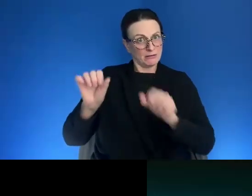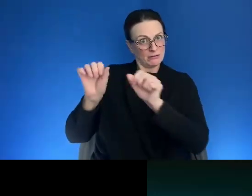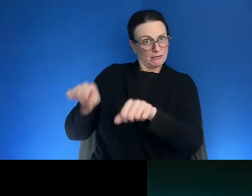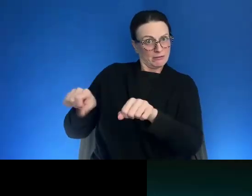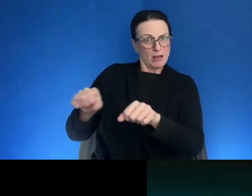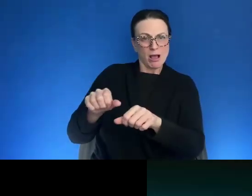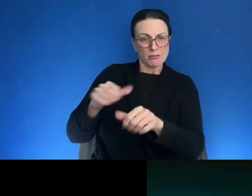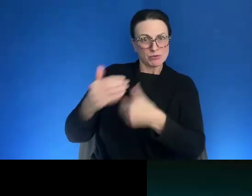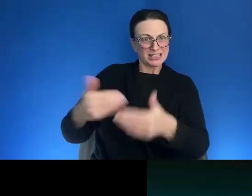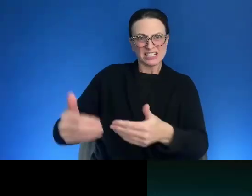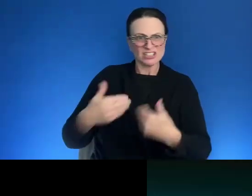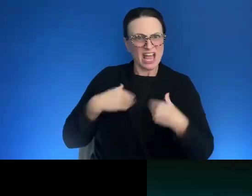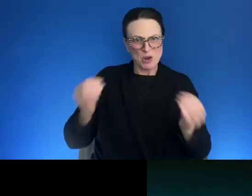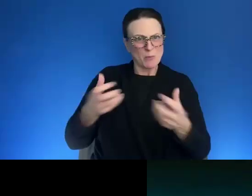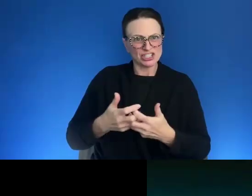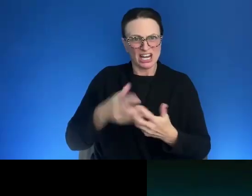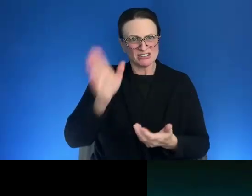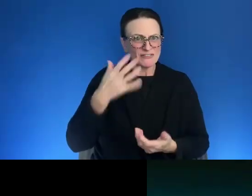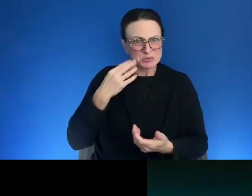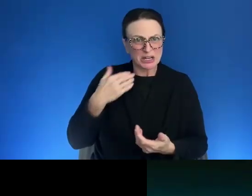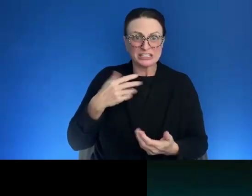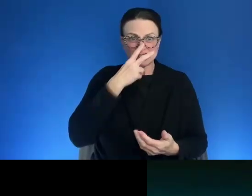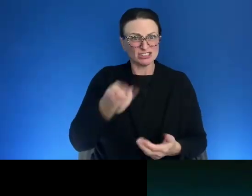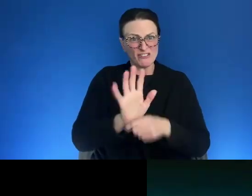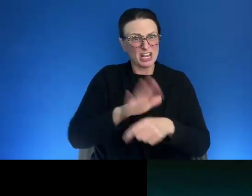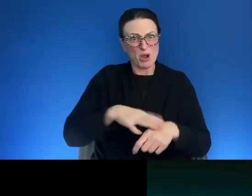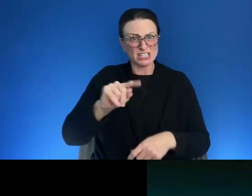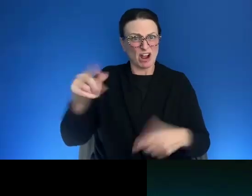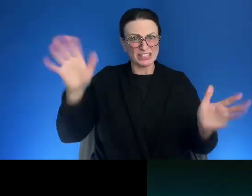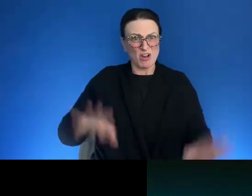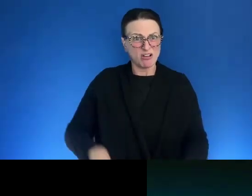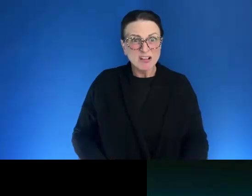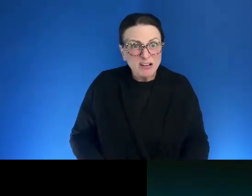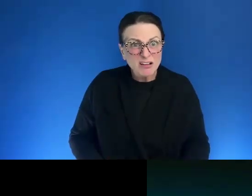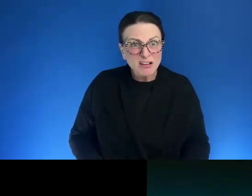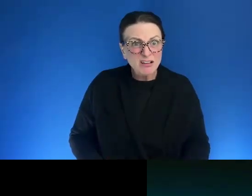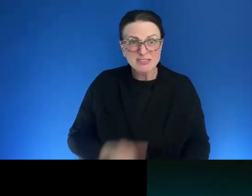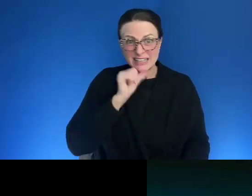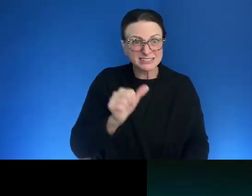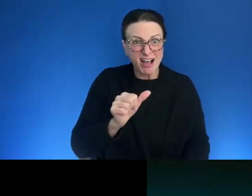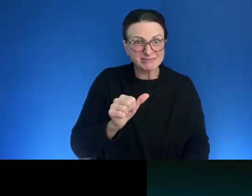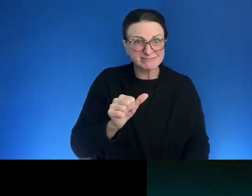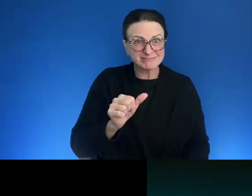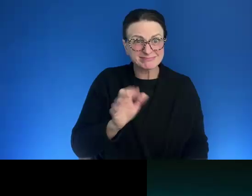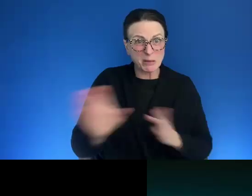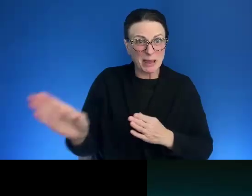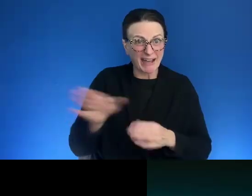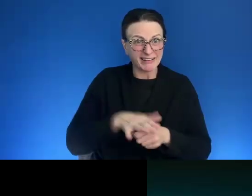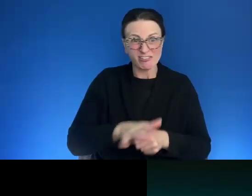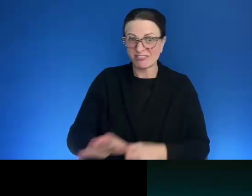done it. She didn't have a machine. She just saw a couple videos on TikTok. That's not that's not